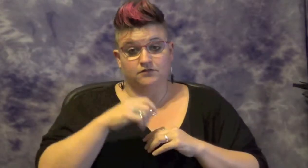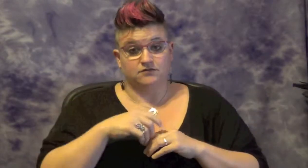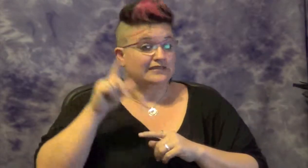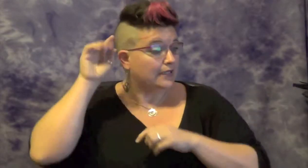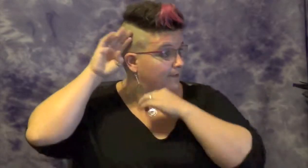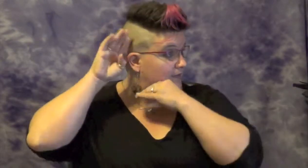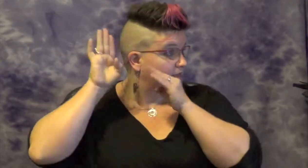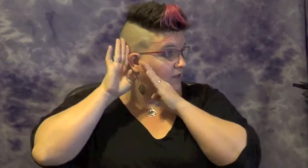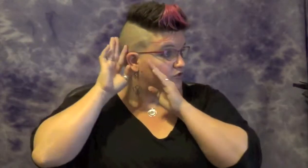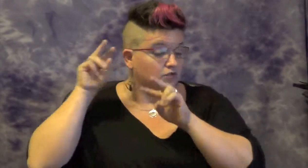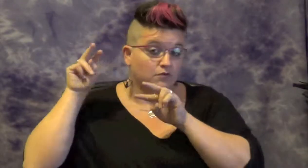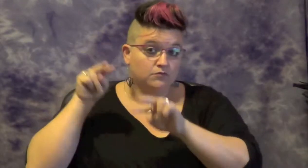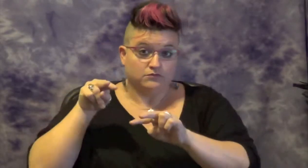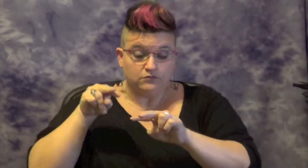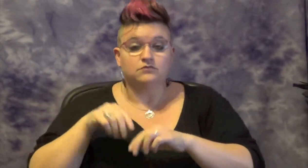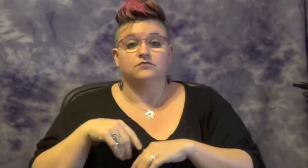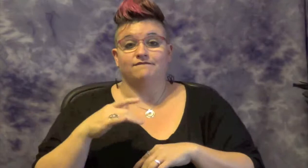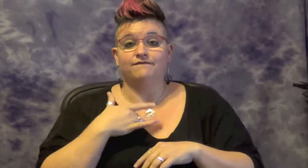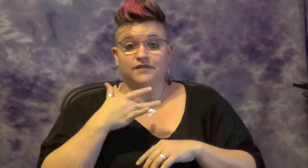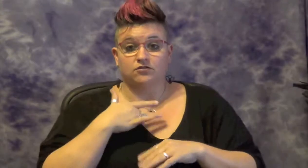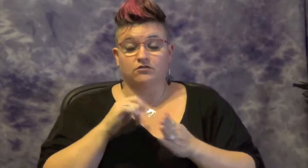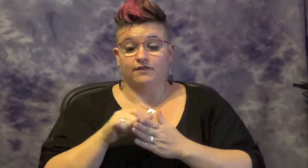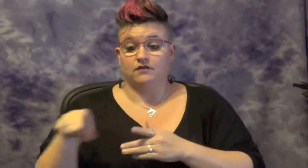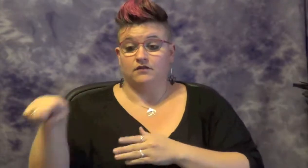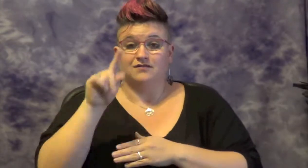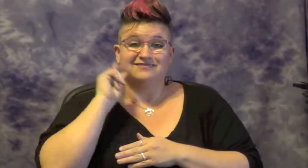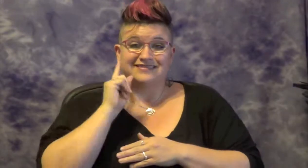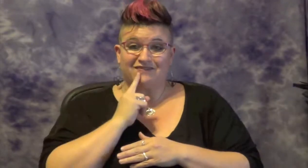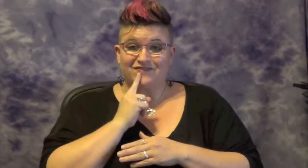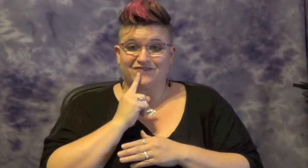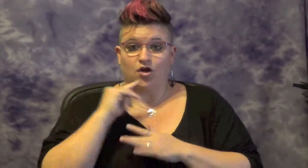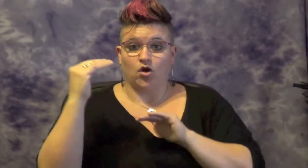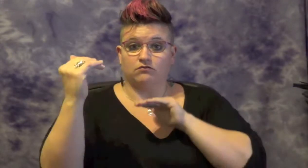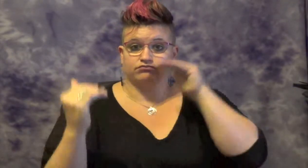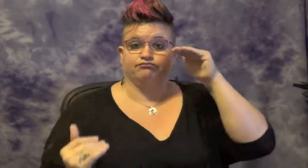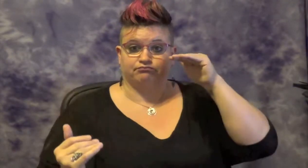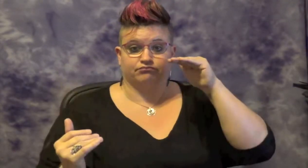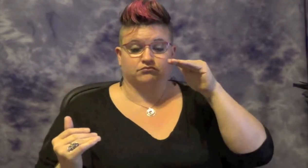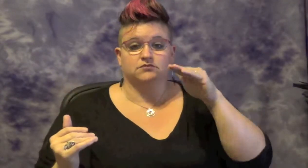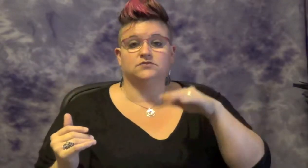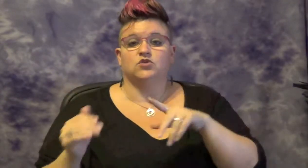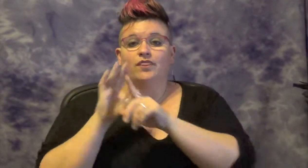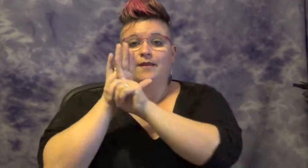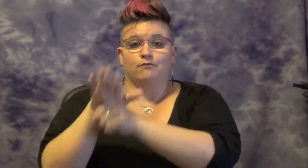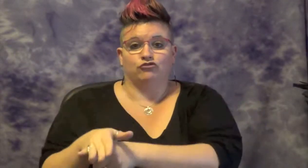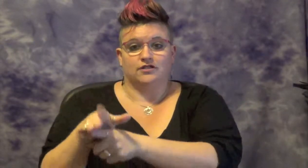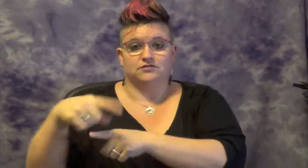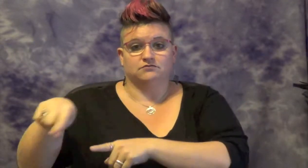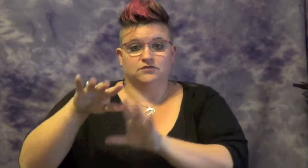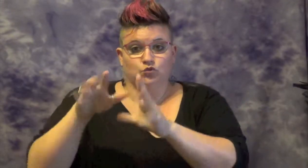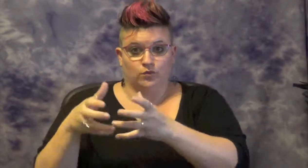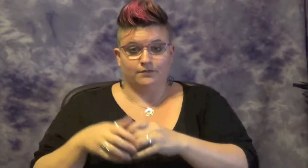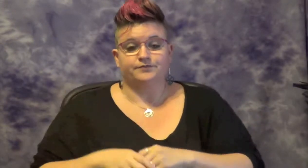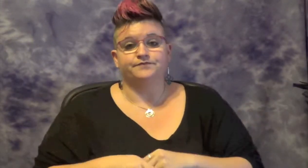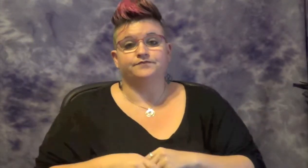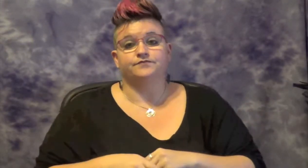Hearing people also think within the pathological view that deaf people are lesser